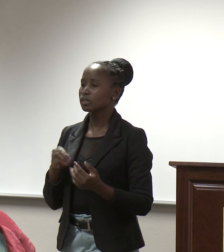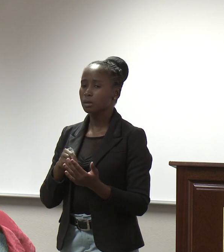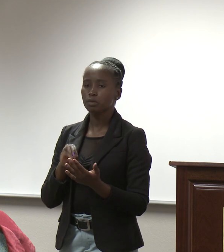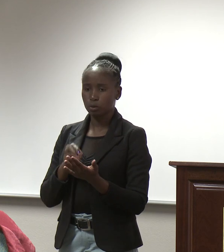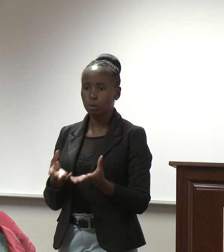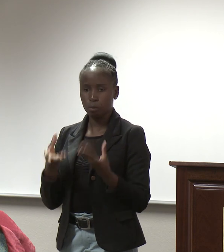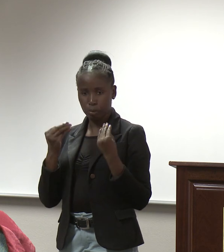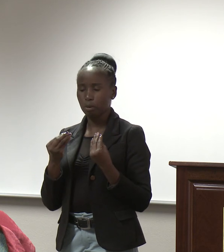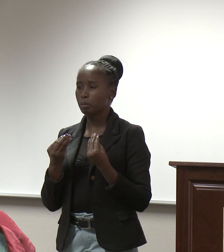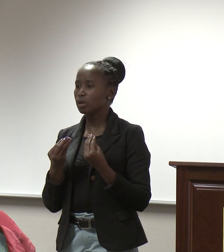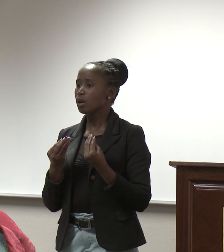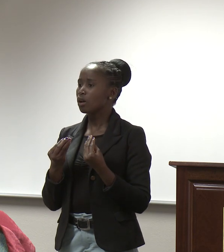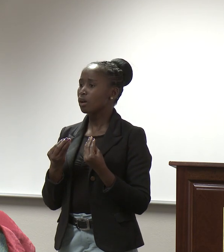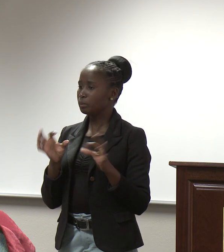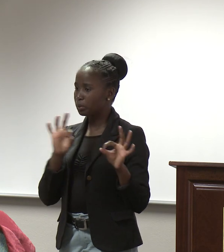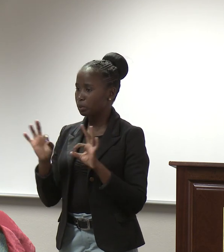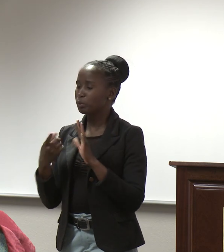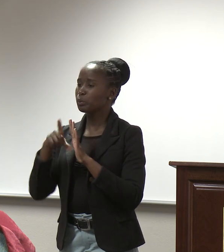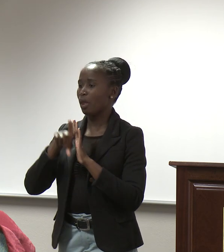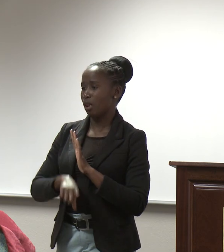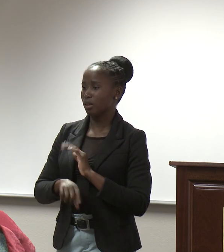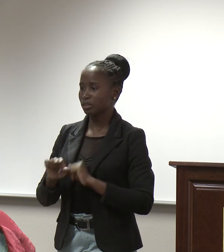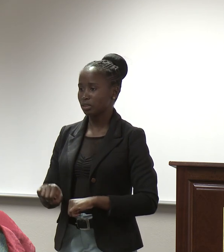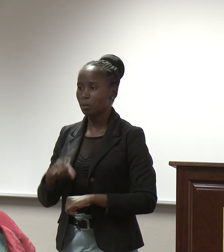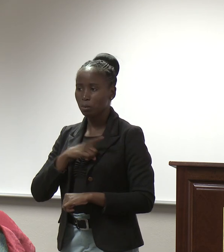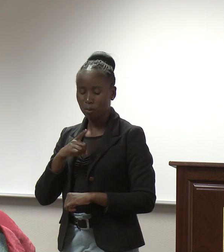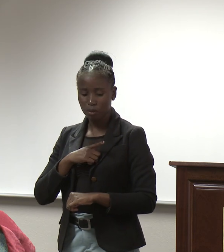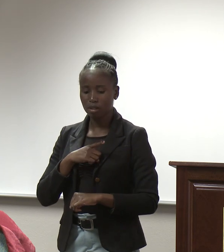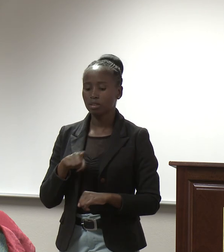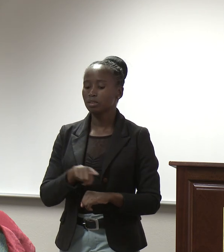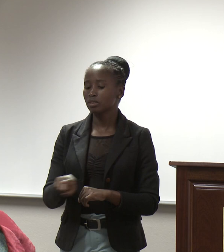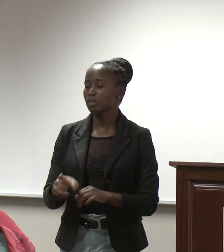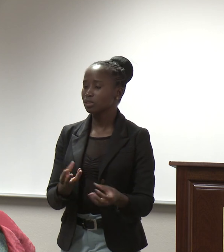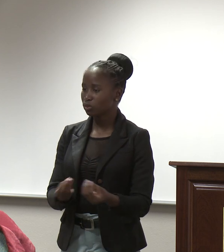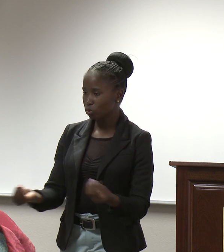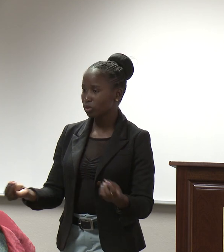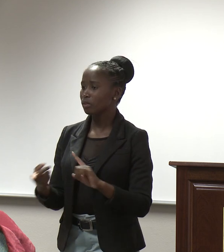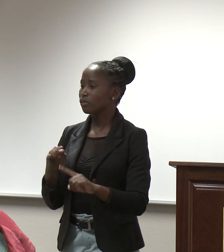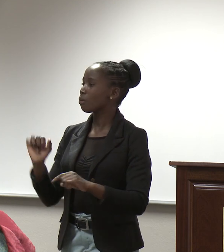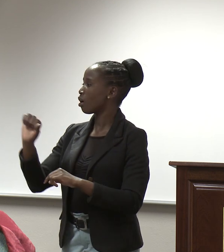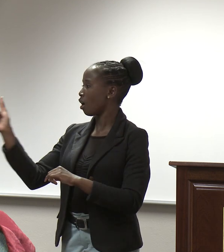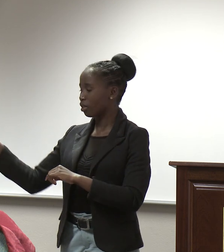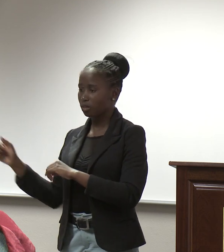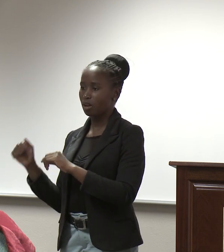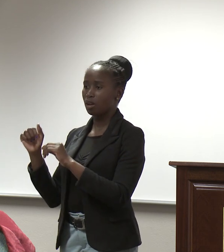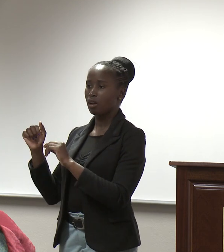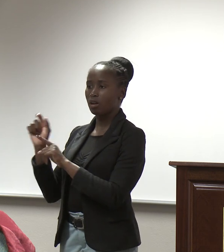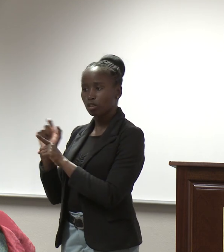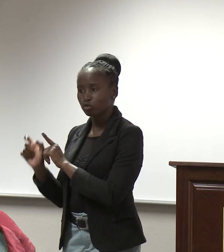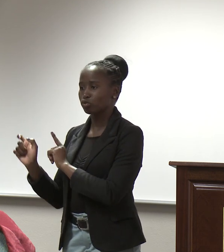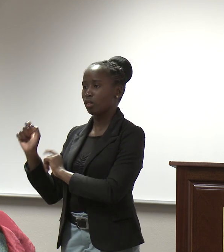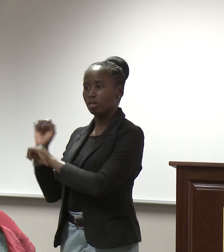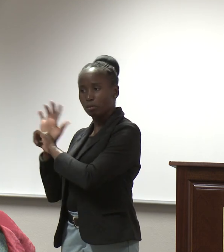less. Why? Because the kids, the people, the young people that come from other cultural backgrounds, from